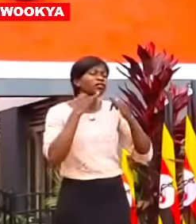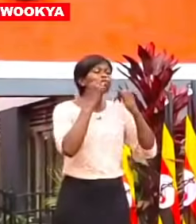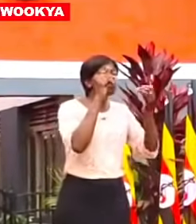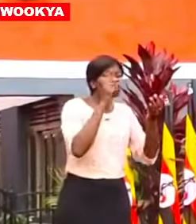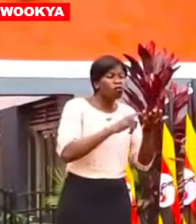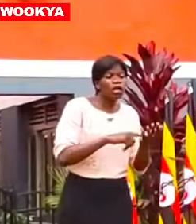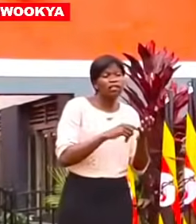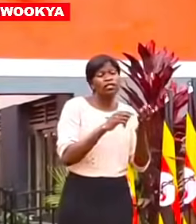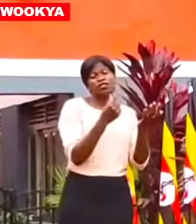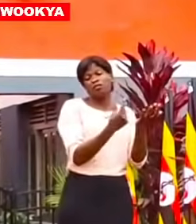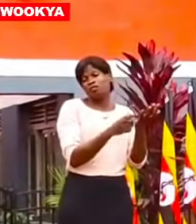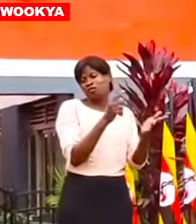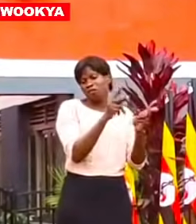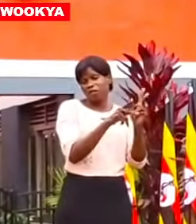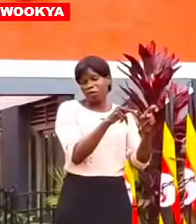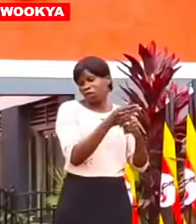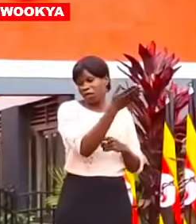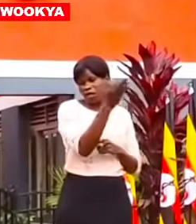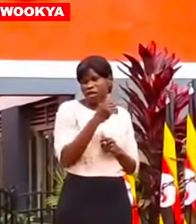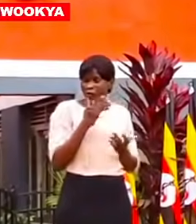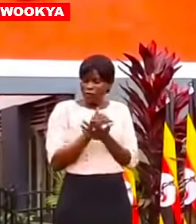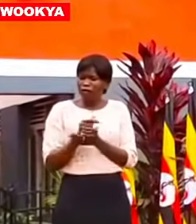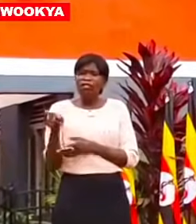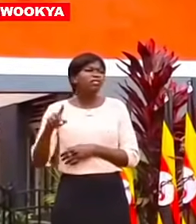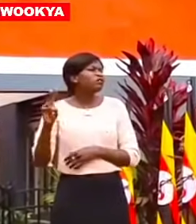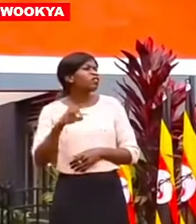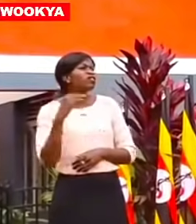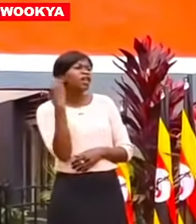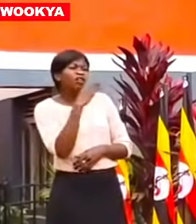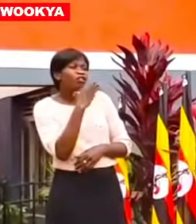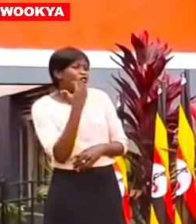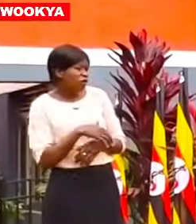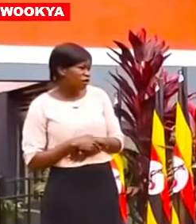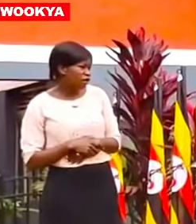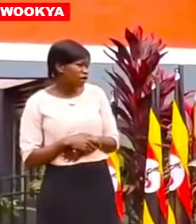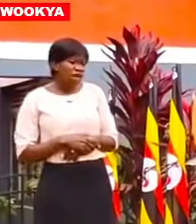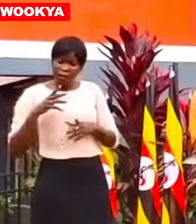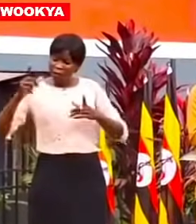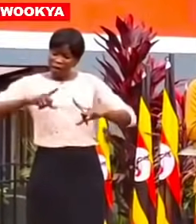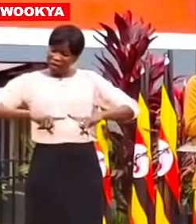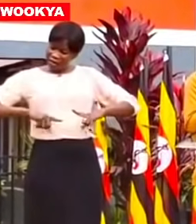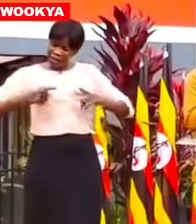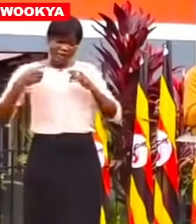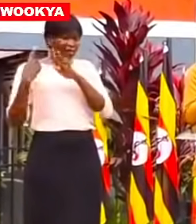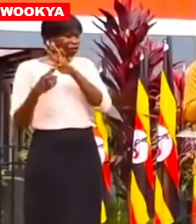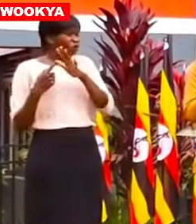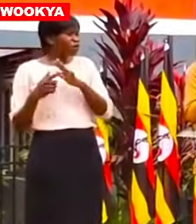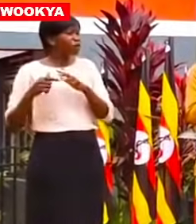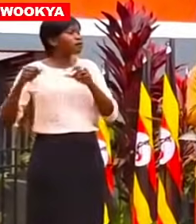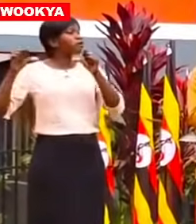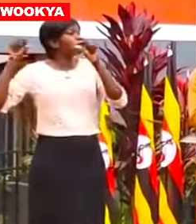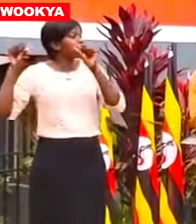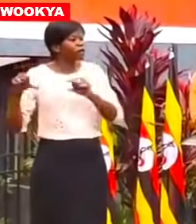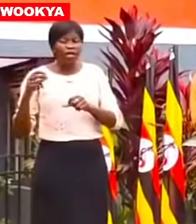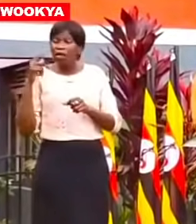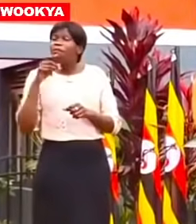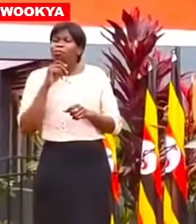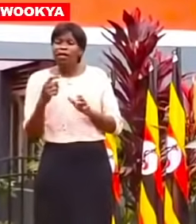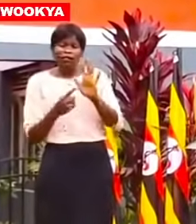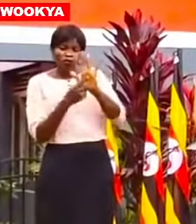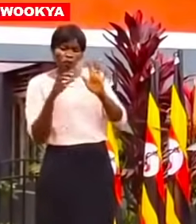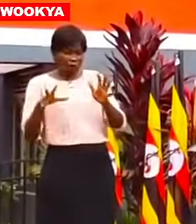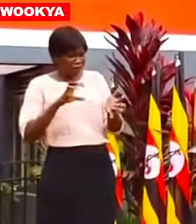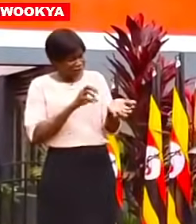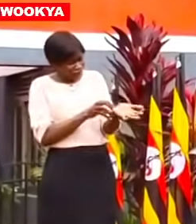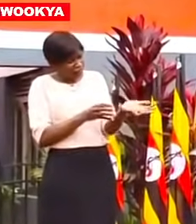it is drama, really. People's lives are at stake. You have seen the man show his wounds and so on.